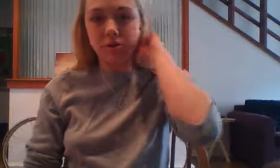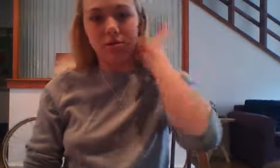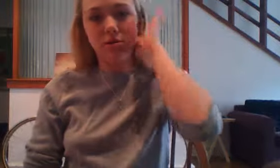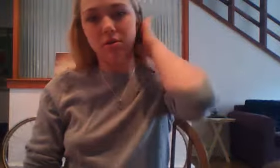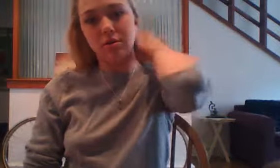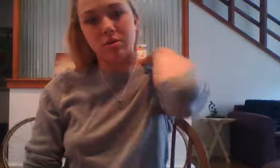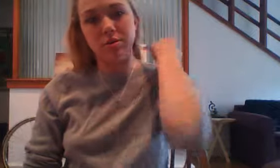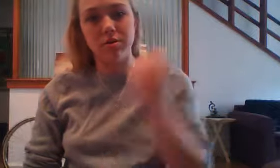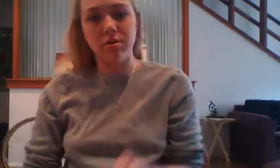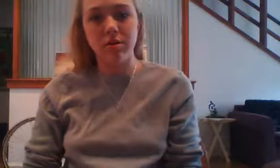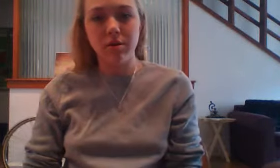and practice freely and accessible.